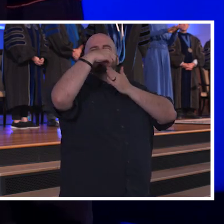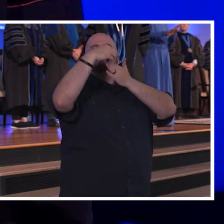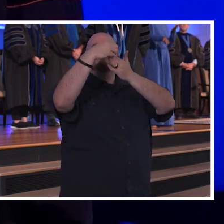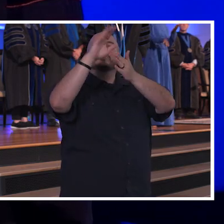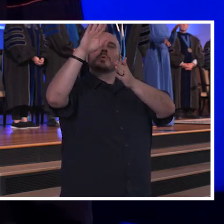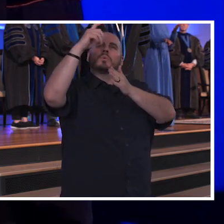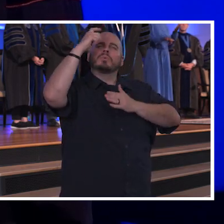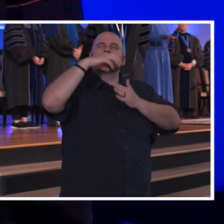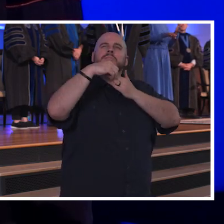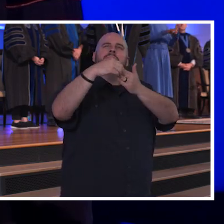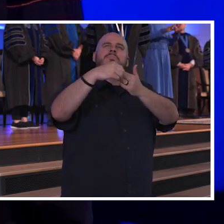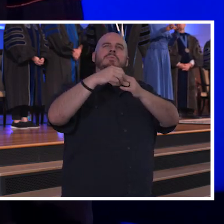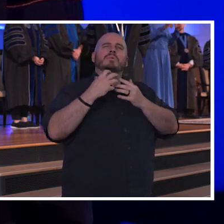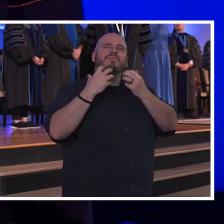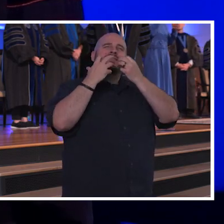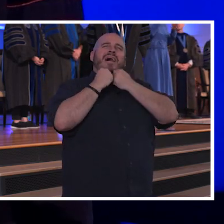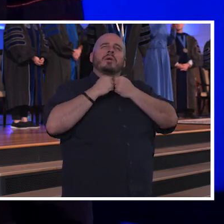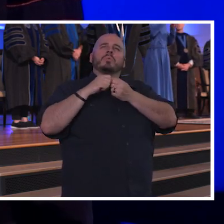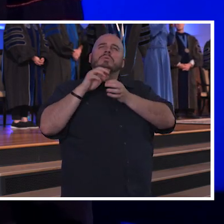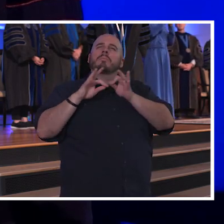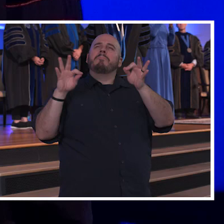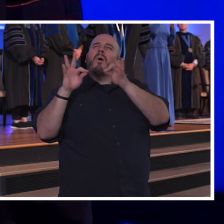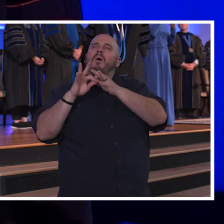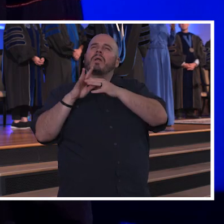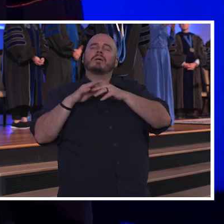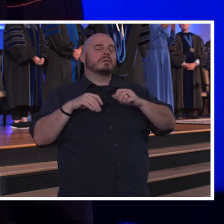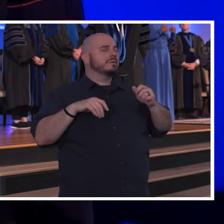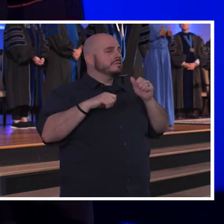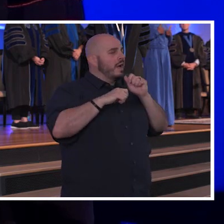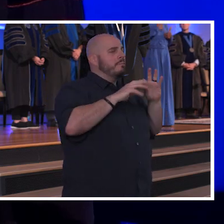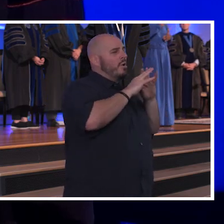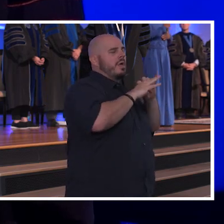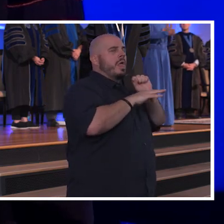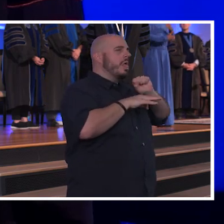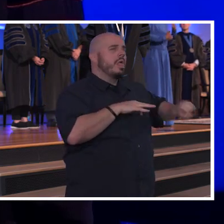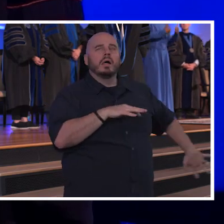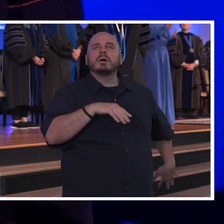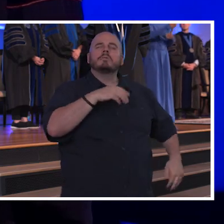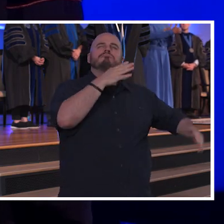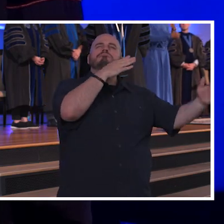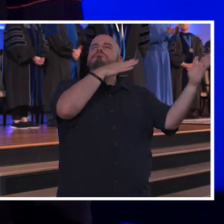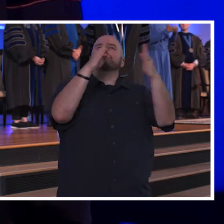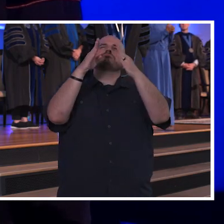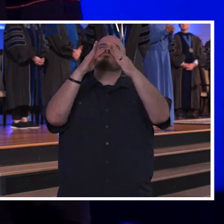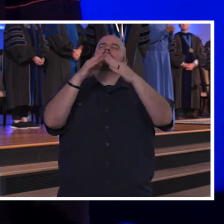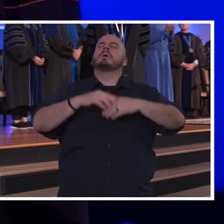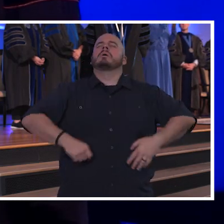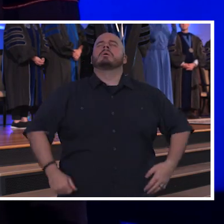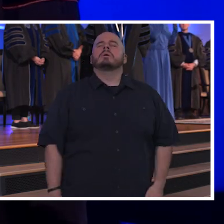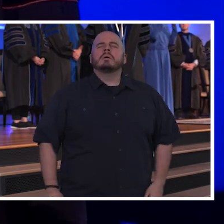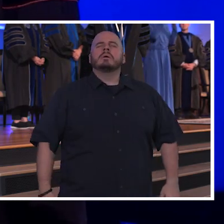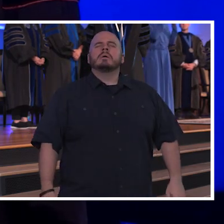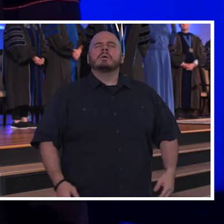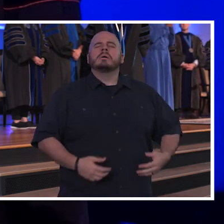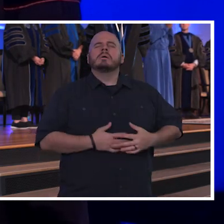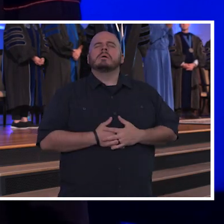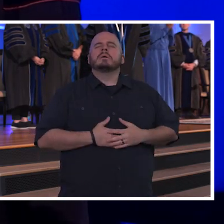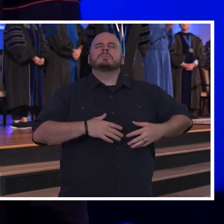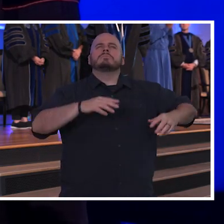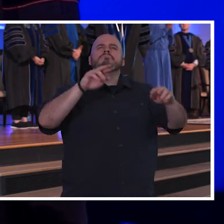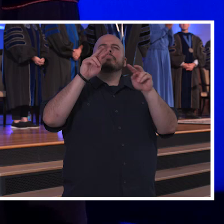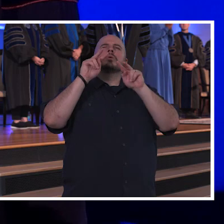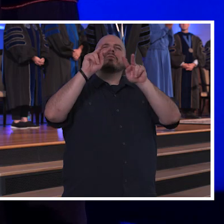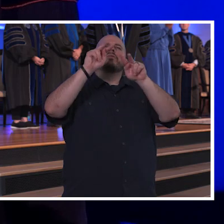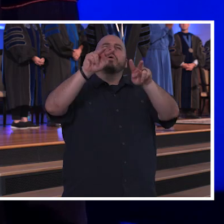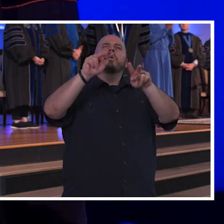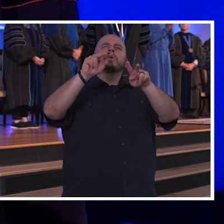is important and disregard that which is not, and to live forward in your